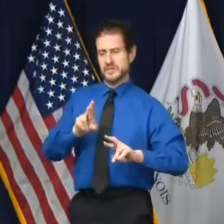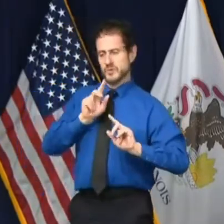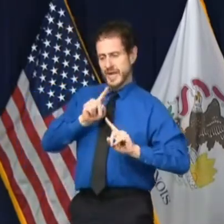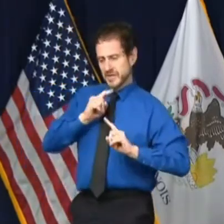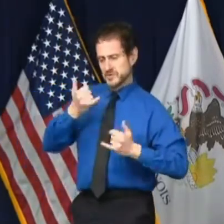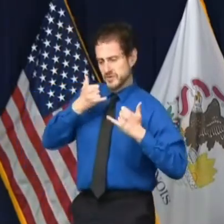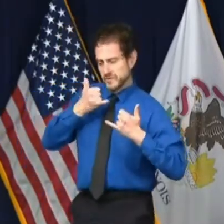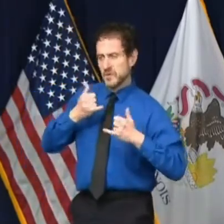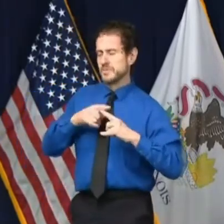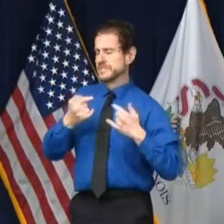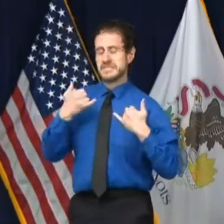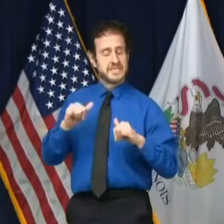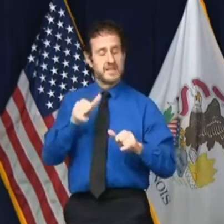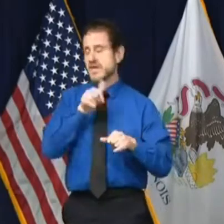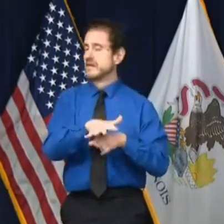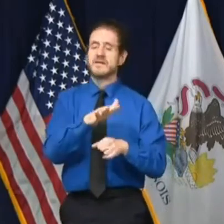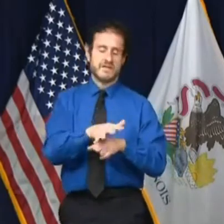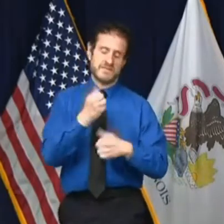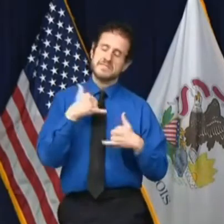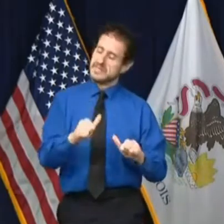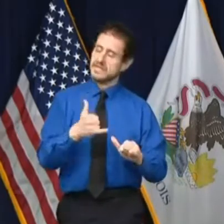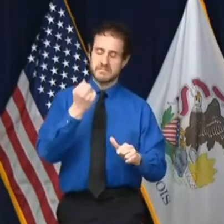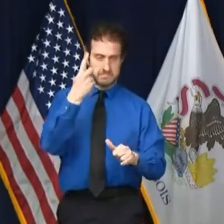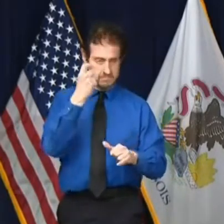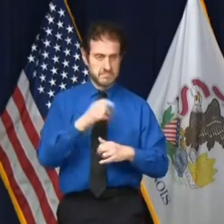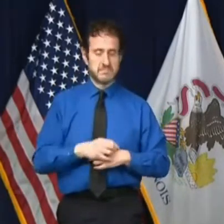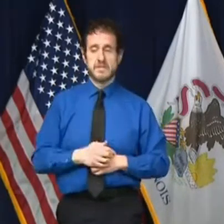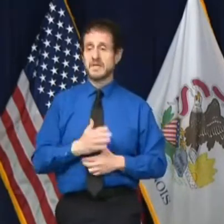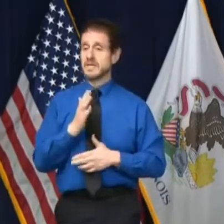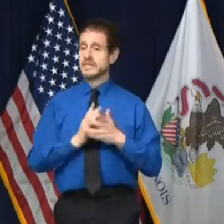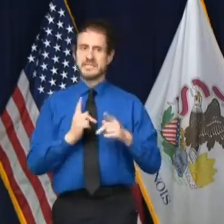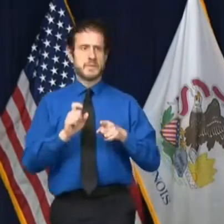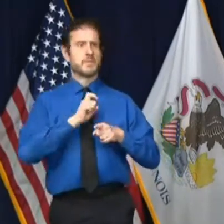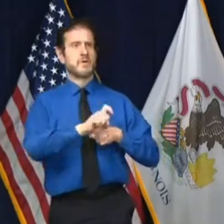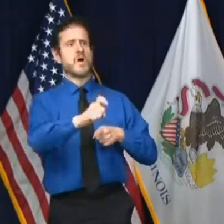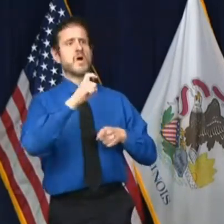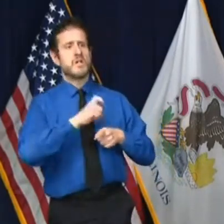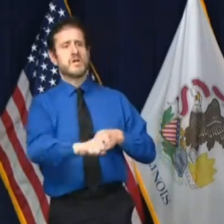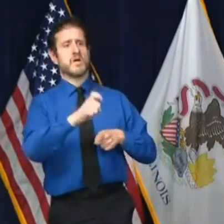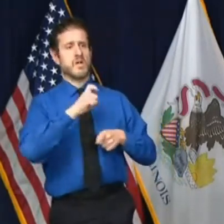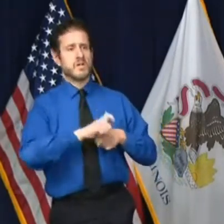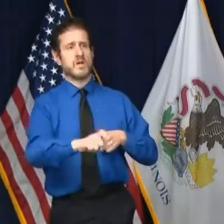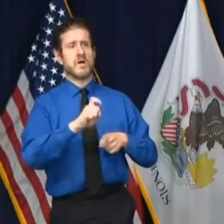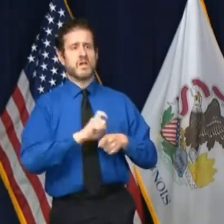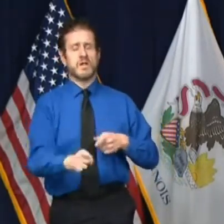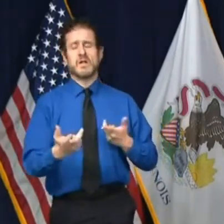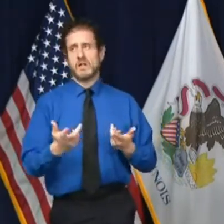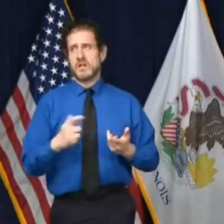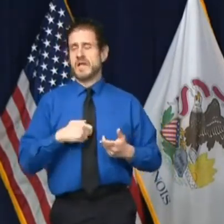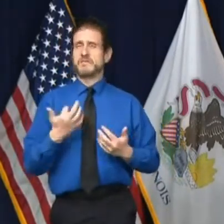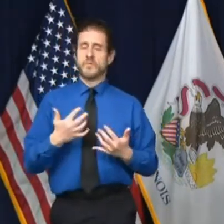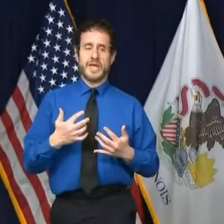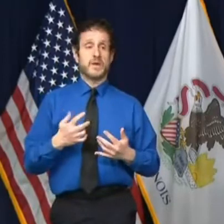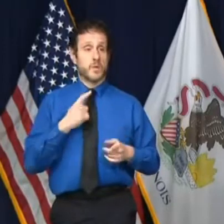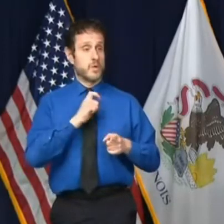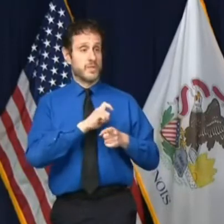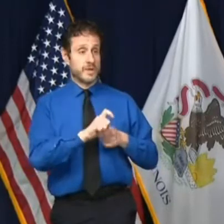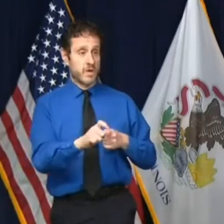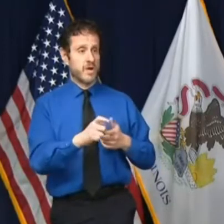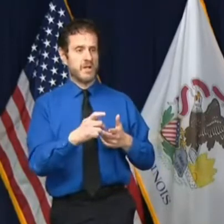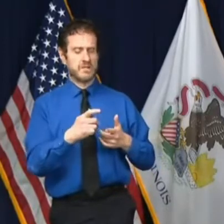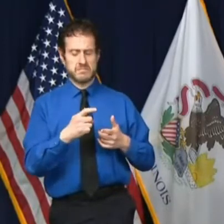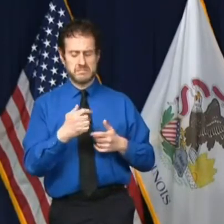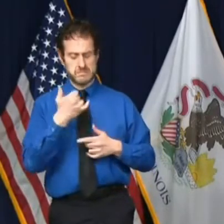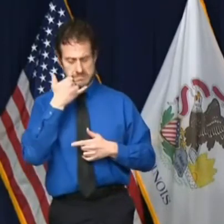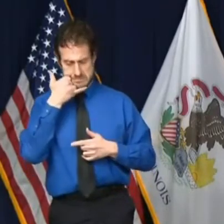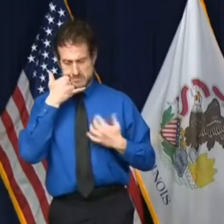in. It's still not enough. There are some people that call in persistently, have to wait for some time on the phone before they can get a hold of